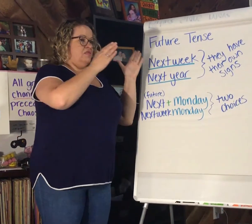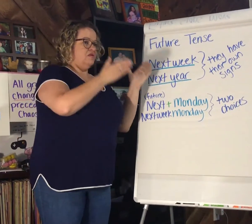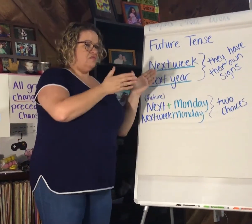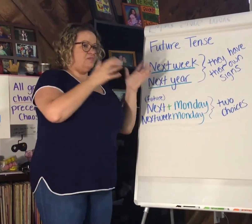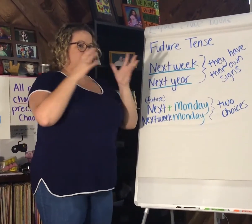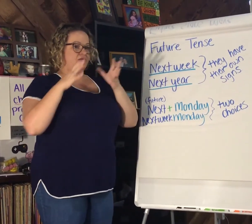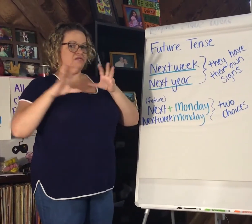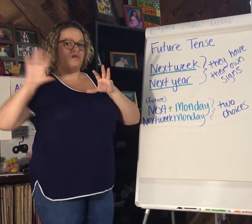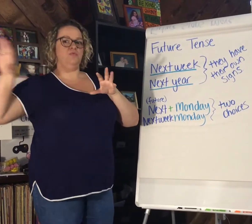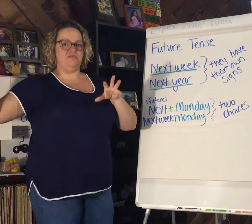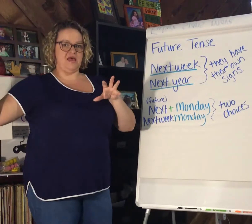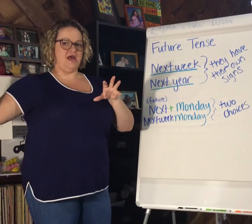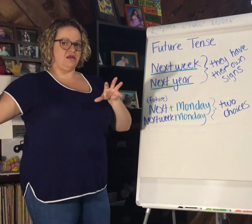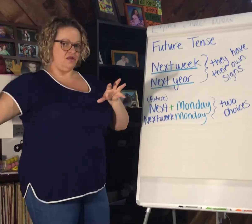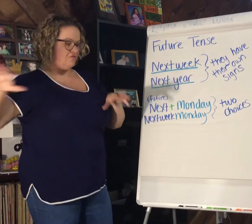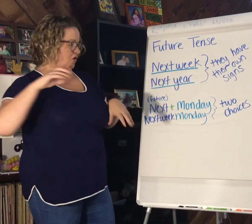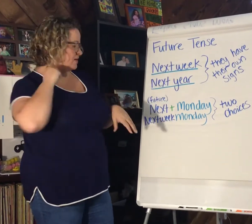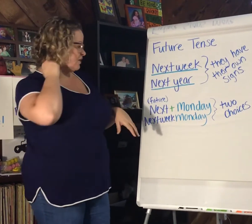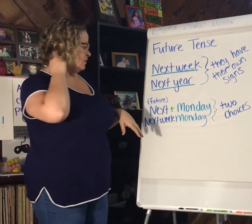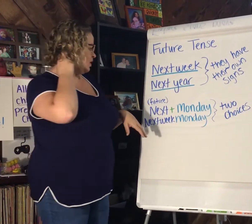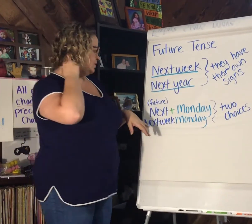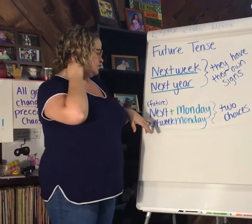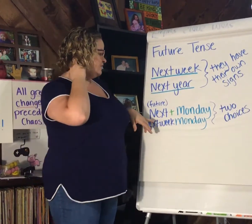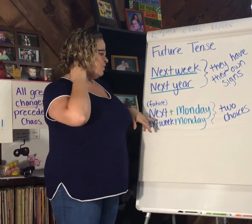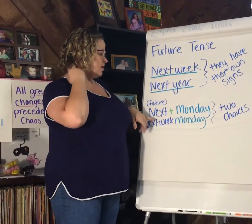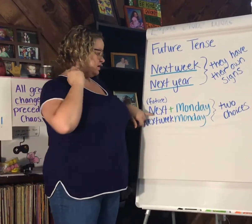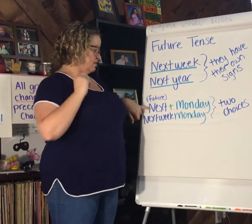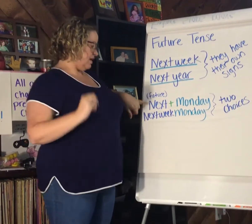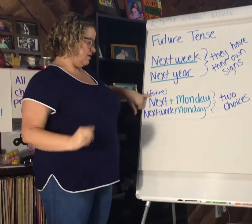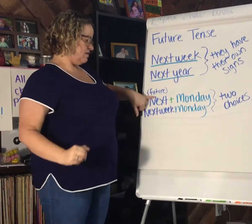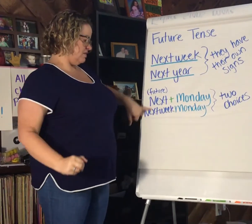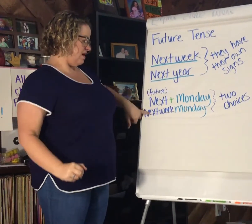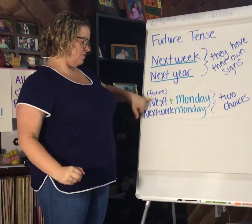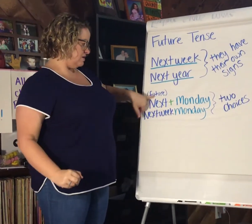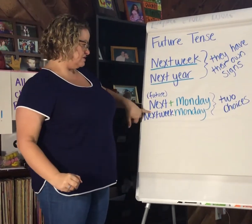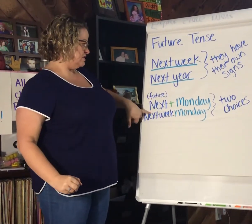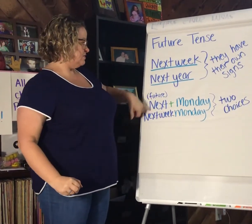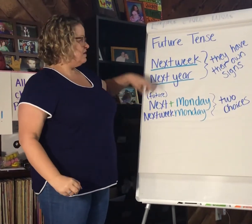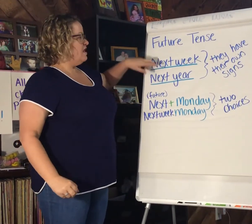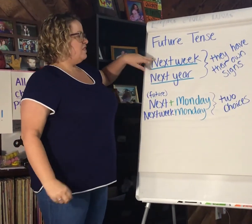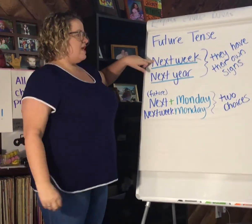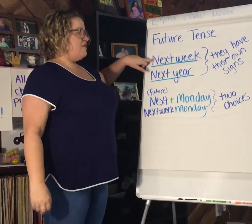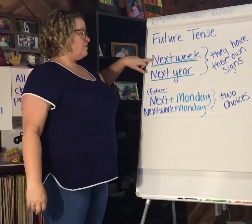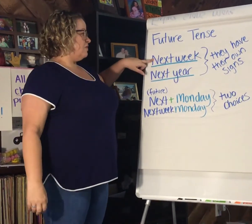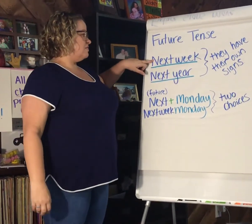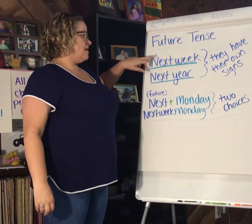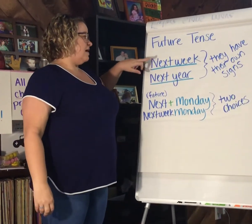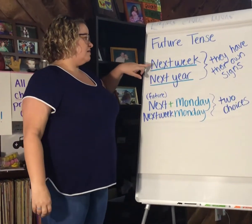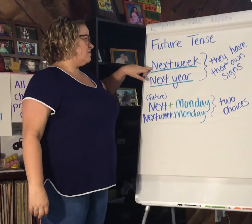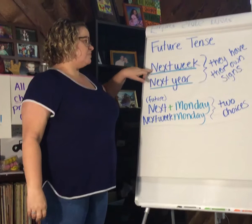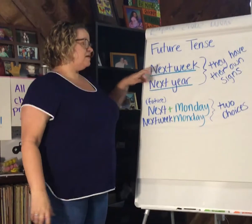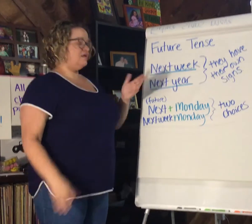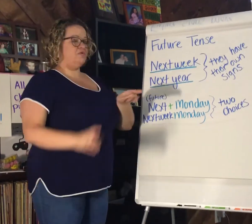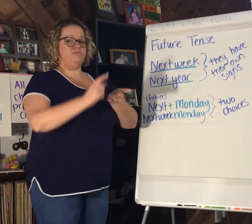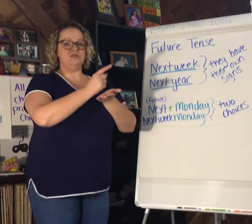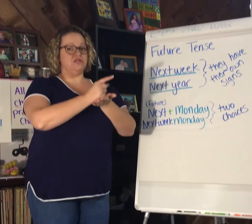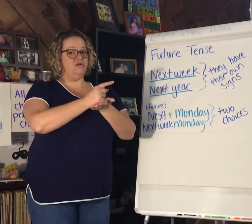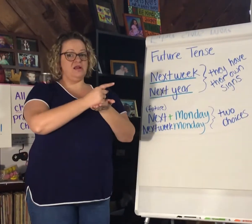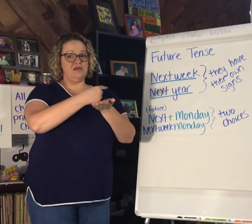this plus this equals that kind of formula we were working with before, like some of the other ones do. They have their own sign. So please sign with me generic next